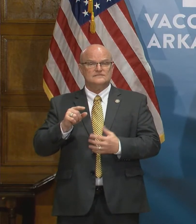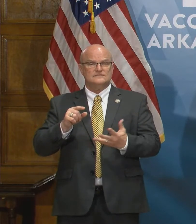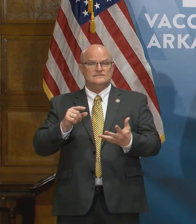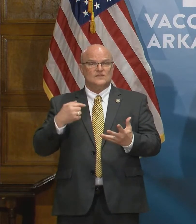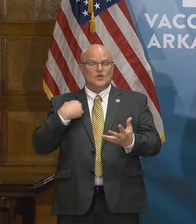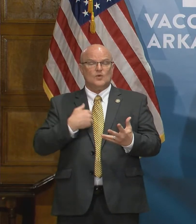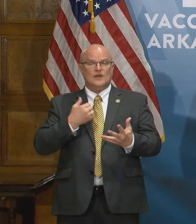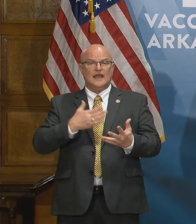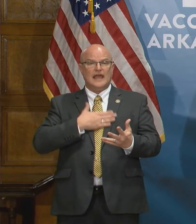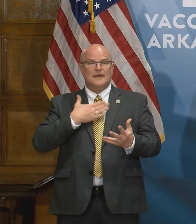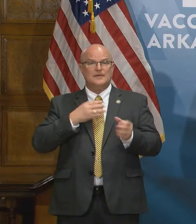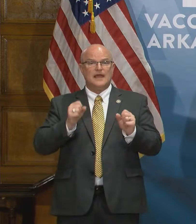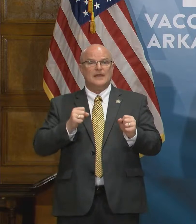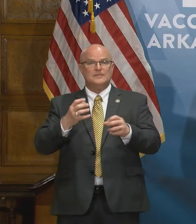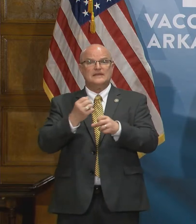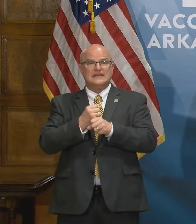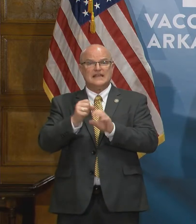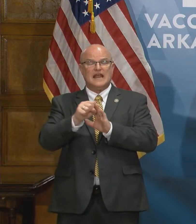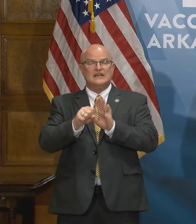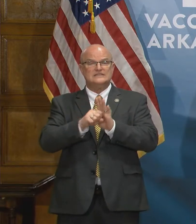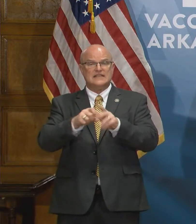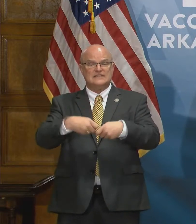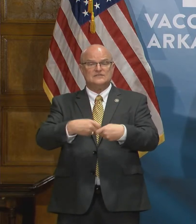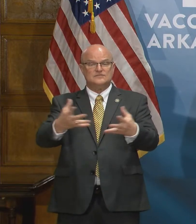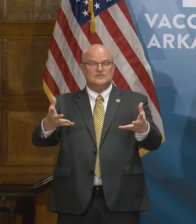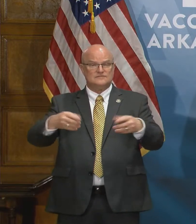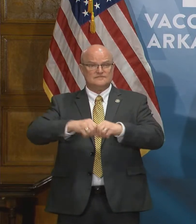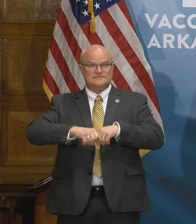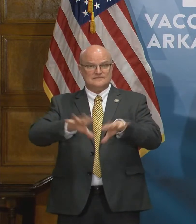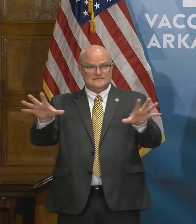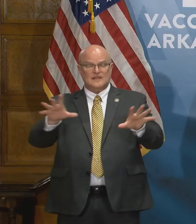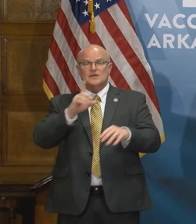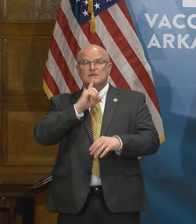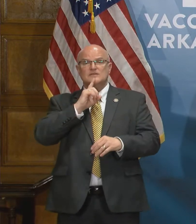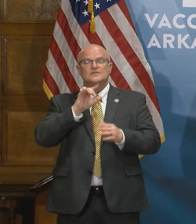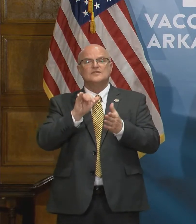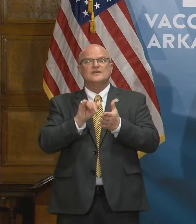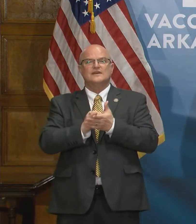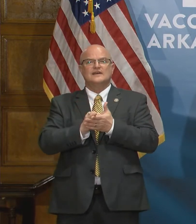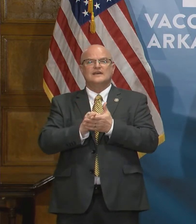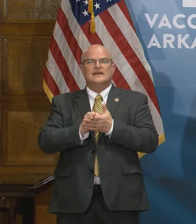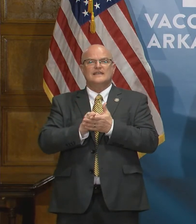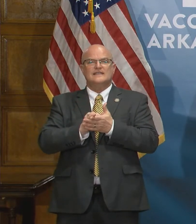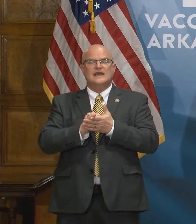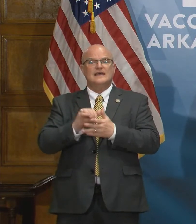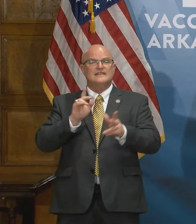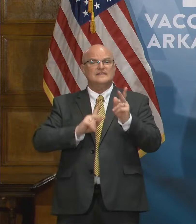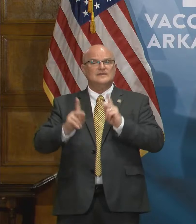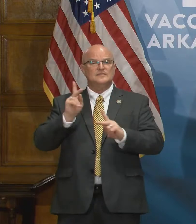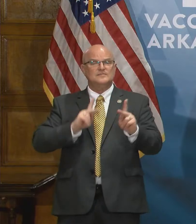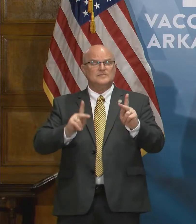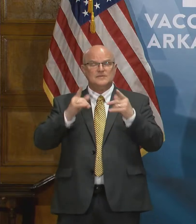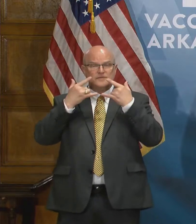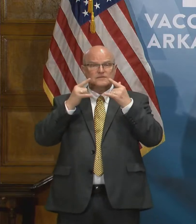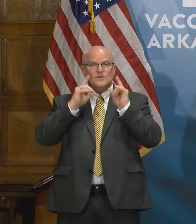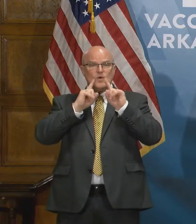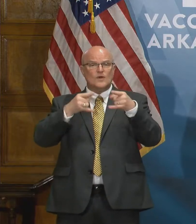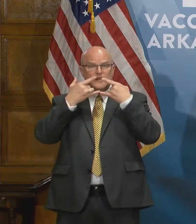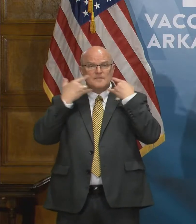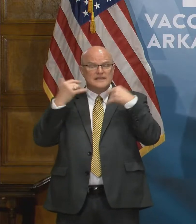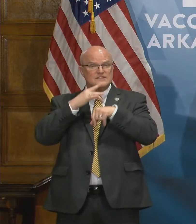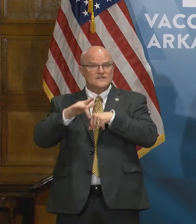we're very glad that we're able to get our state distribution out and make sure that those masks were